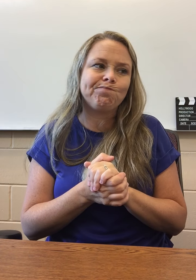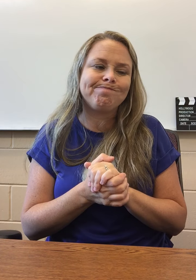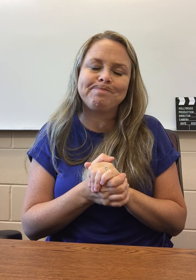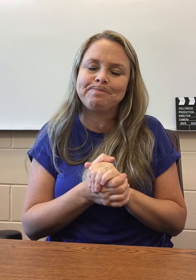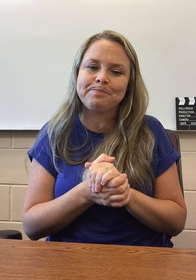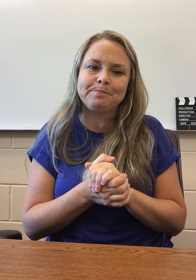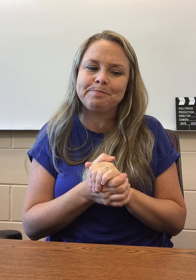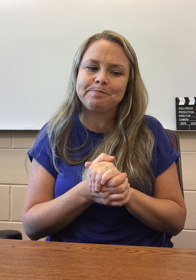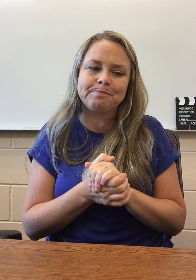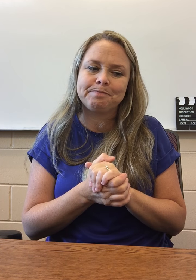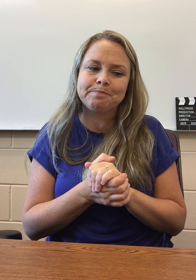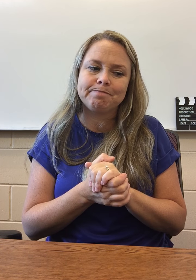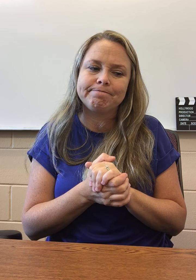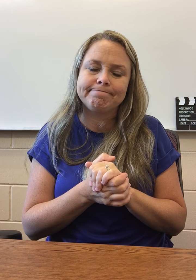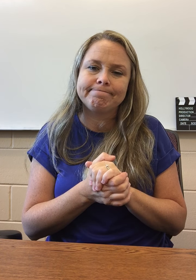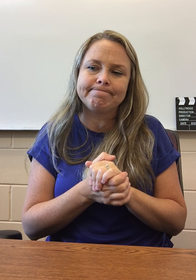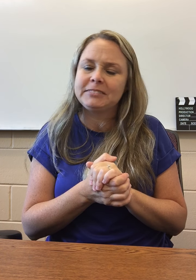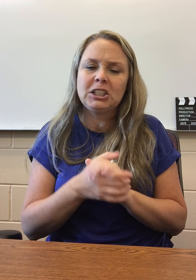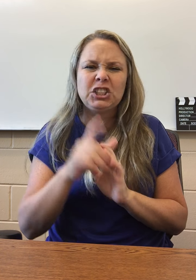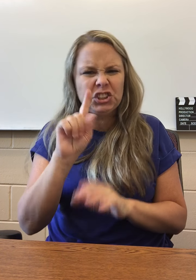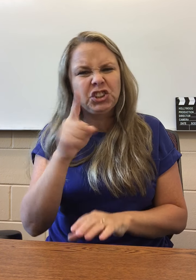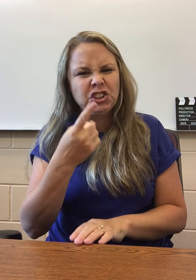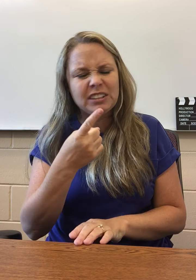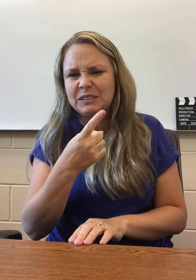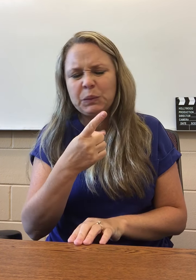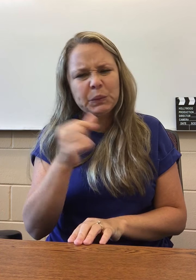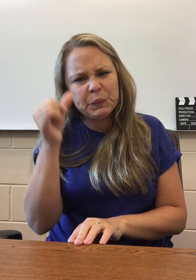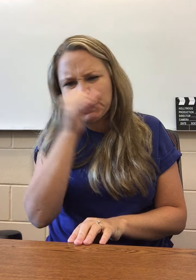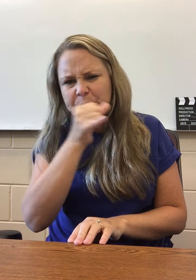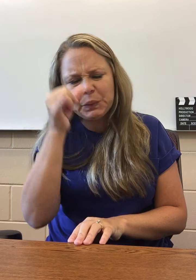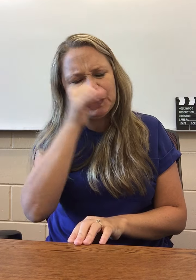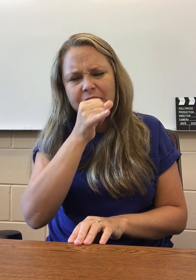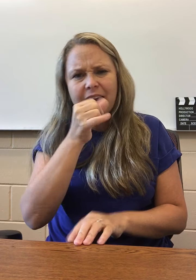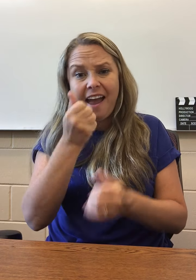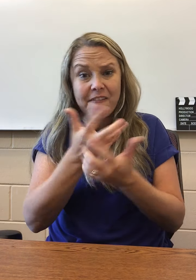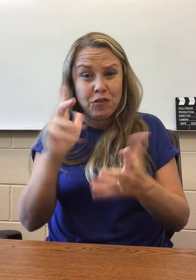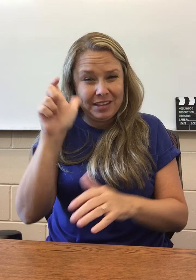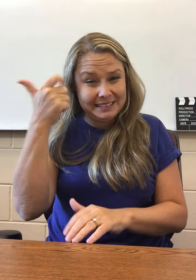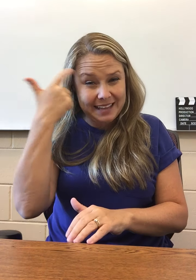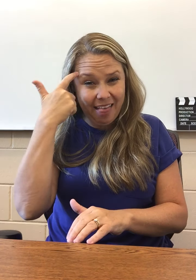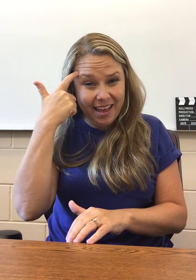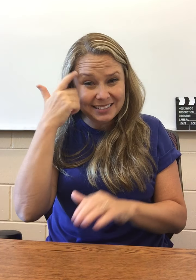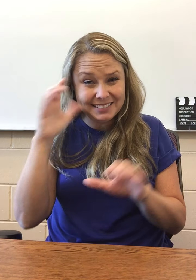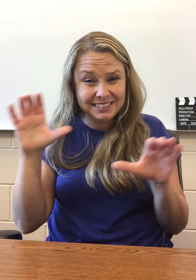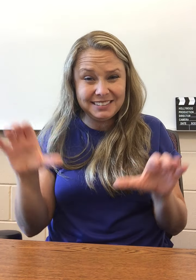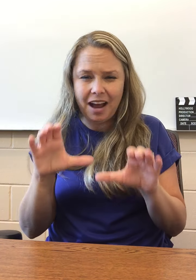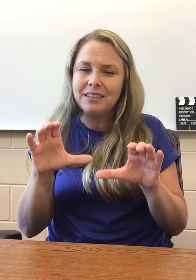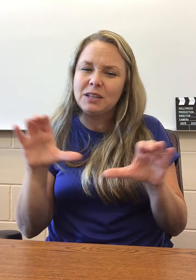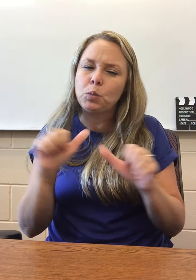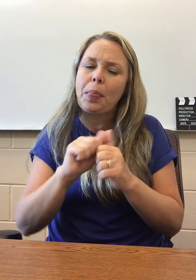it's just it's just a rift i mean but everything tallahassee does is done with purpose and intent